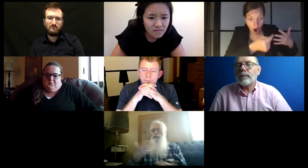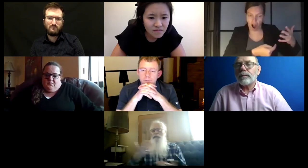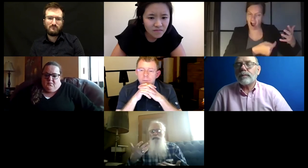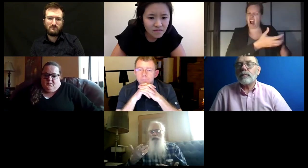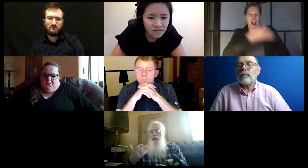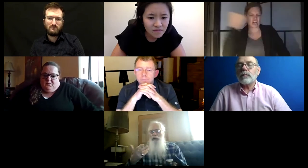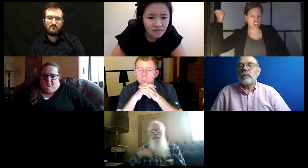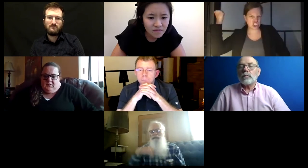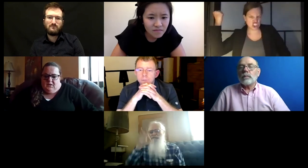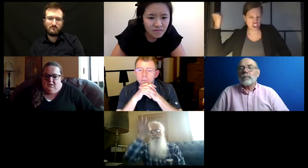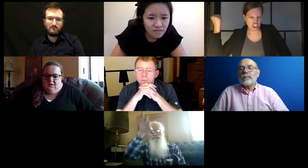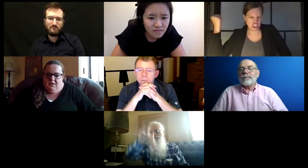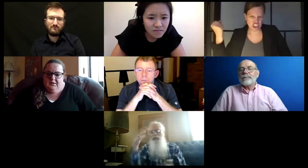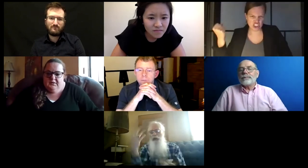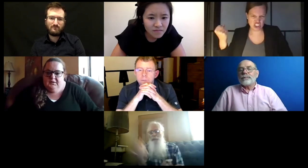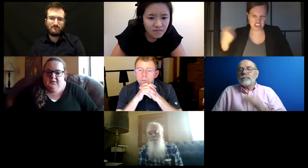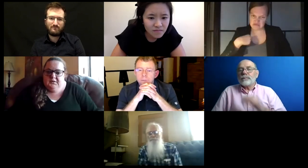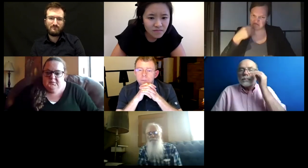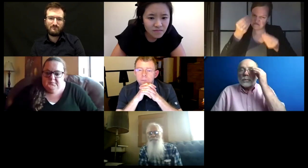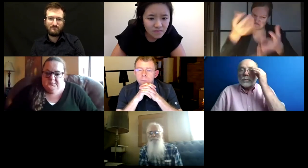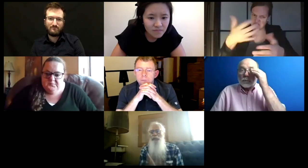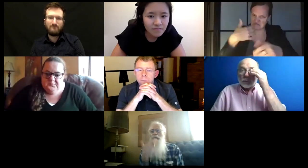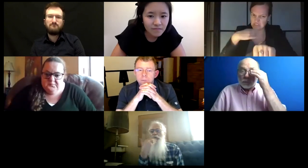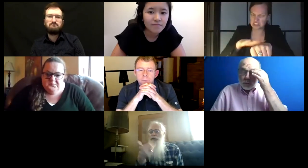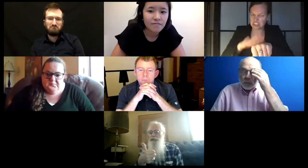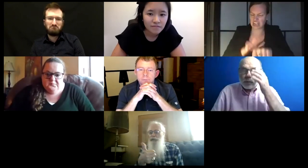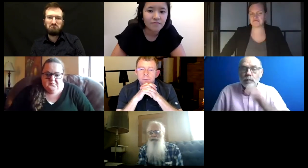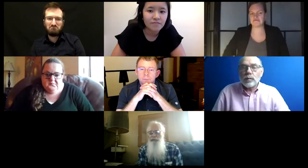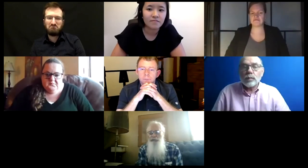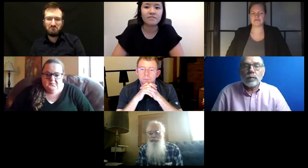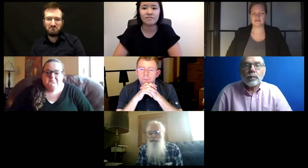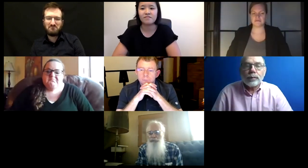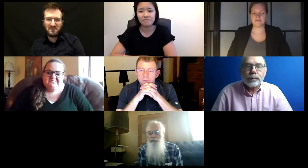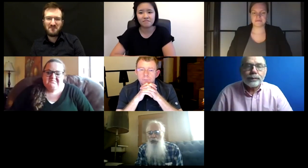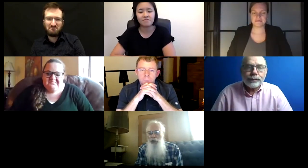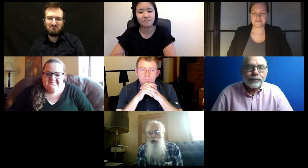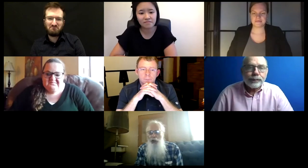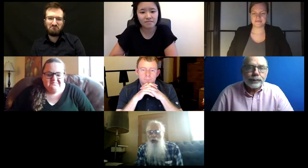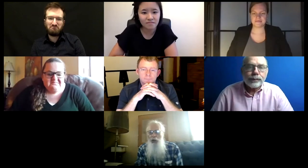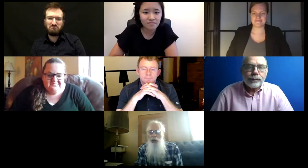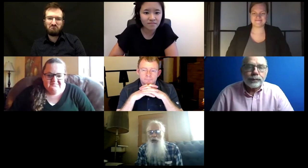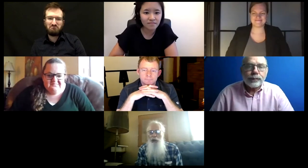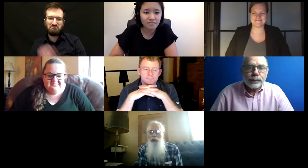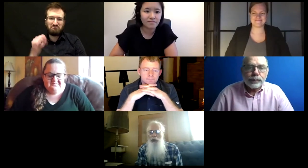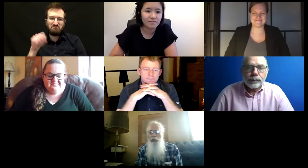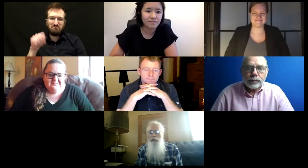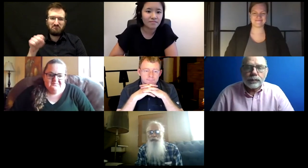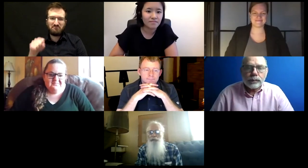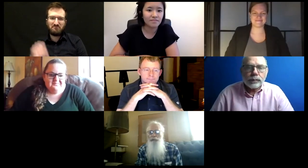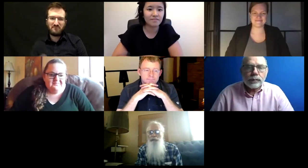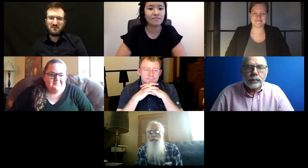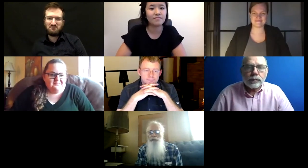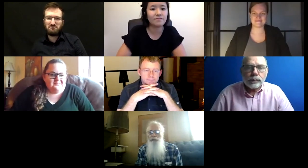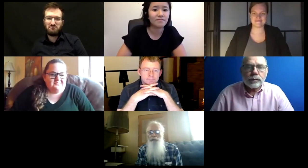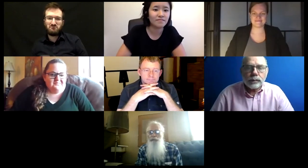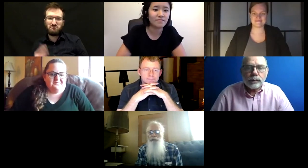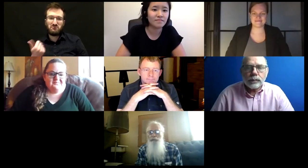skills. If you have these skills and accreditations, you'll have a much easier time finding employment. That's just a tip to